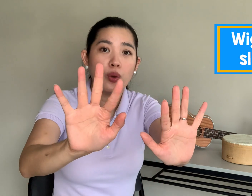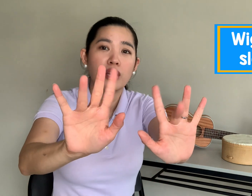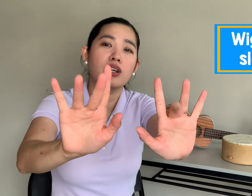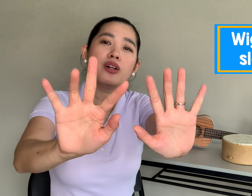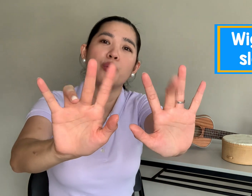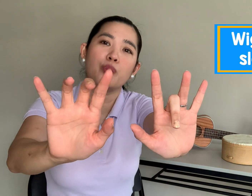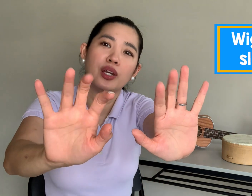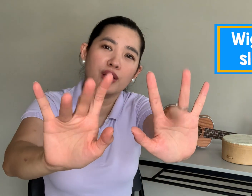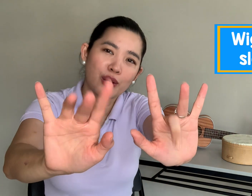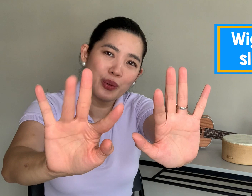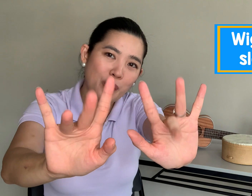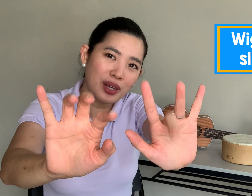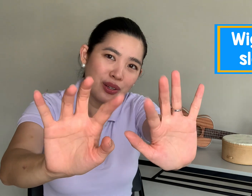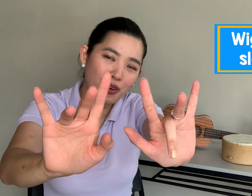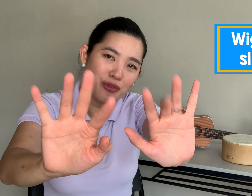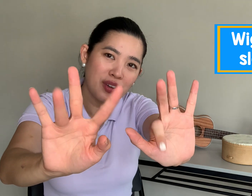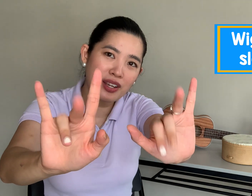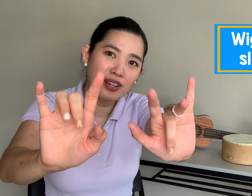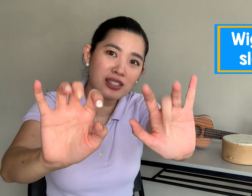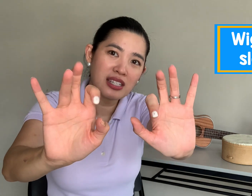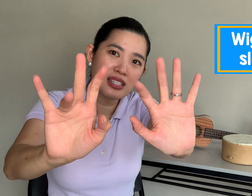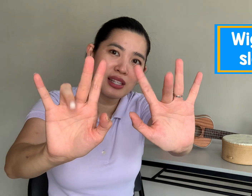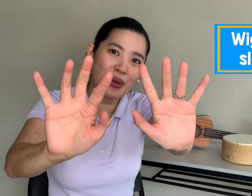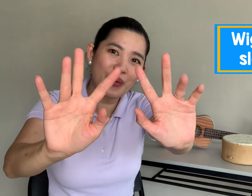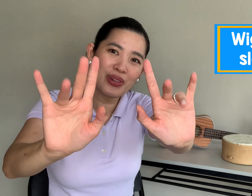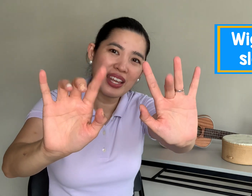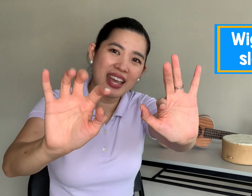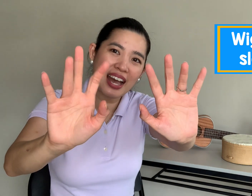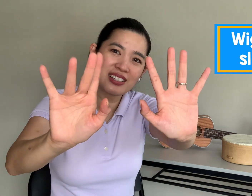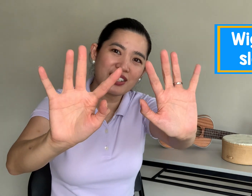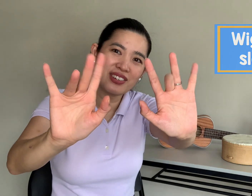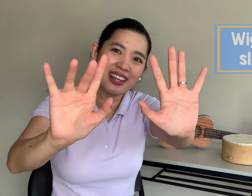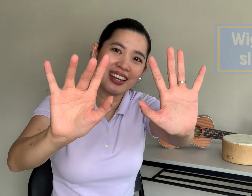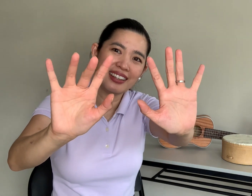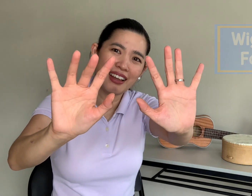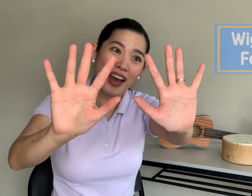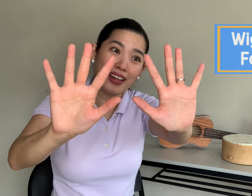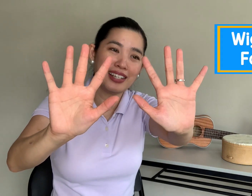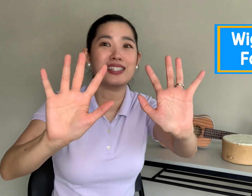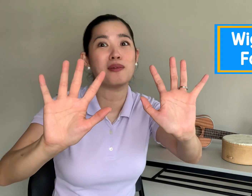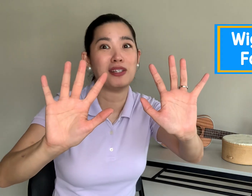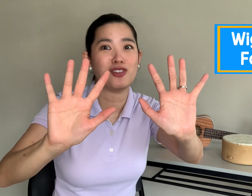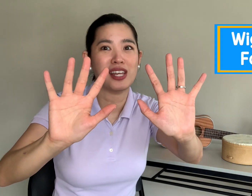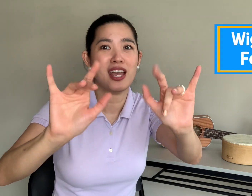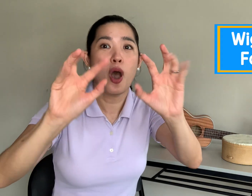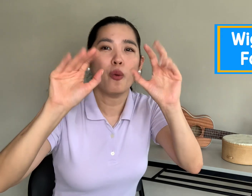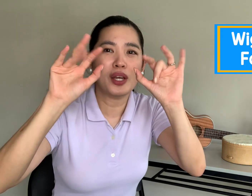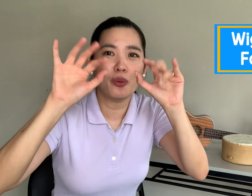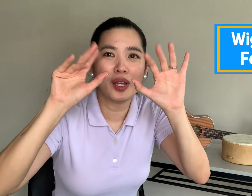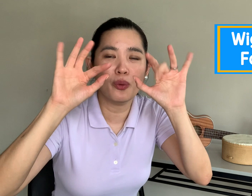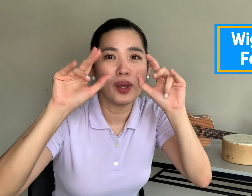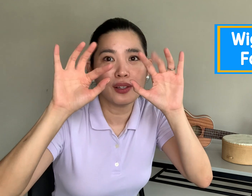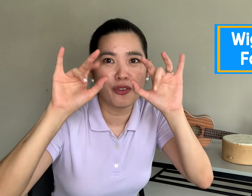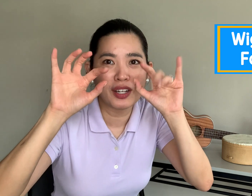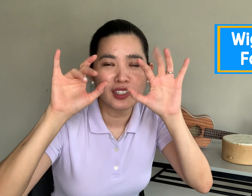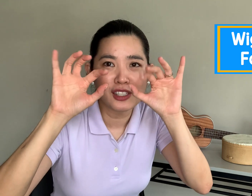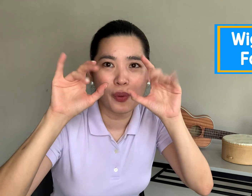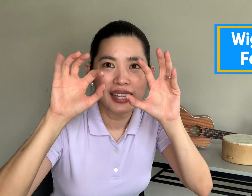Wiggle, wiggle, wiggle your fingers as slowly as you can. Ah, this is a bit tricky. Wiggle, wiggle, wiggle your fingers as quickly